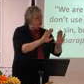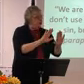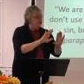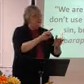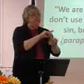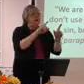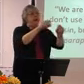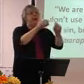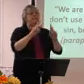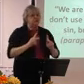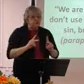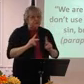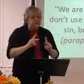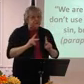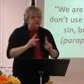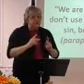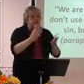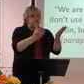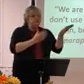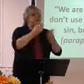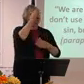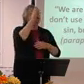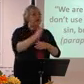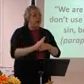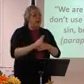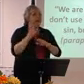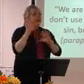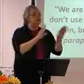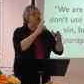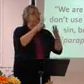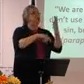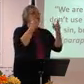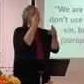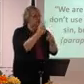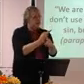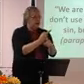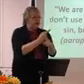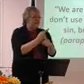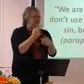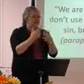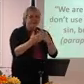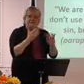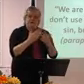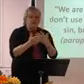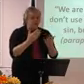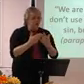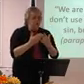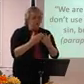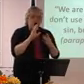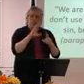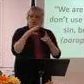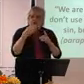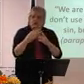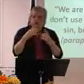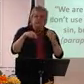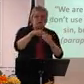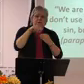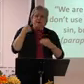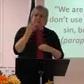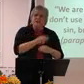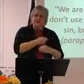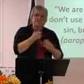it's an opportunity to serve God and to do what's right, even though the culture around